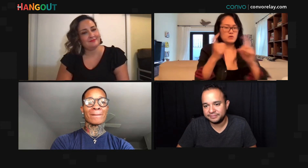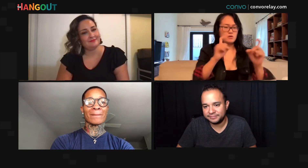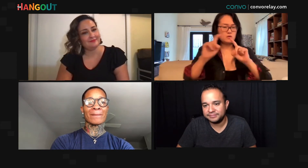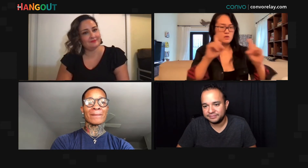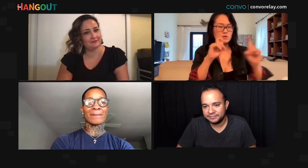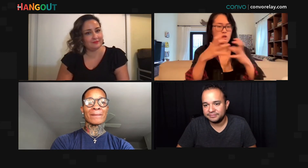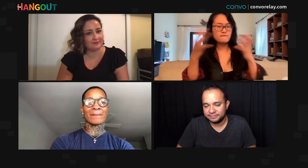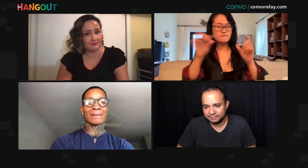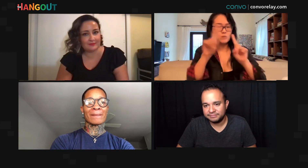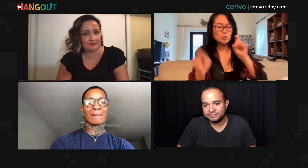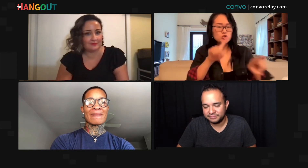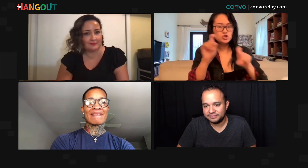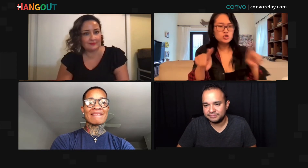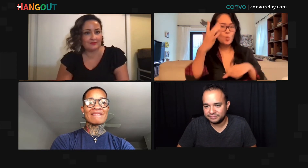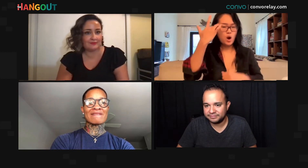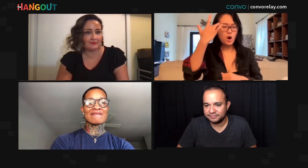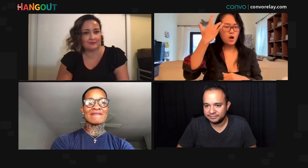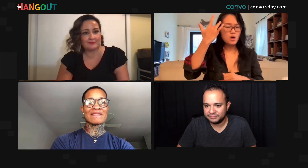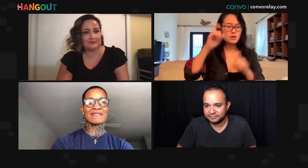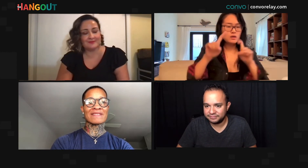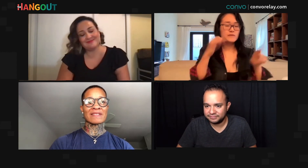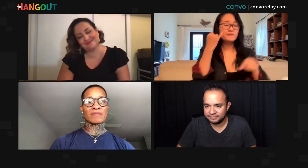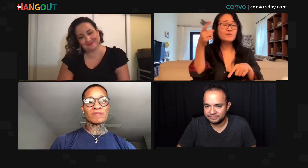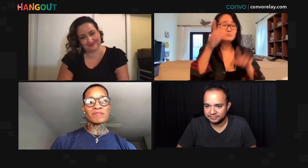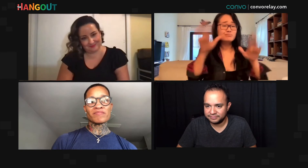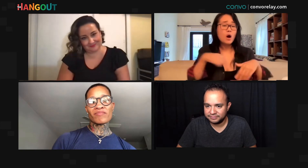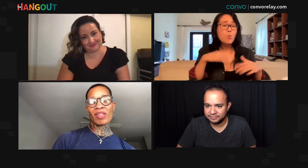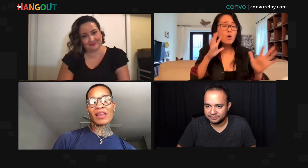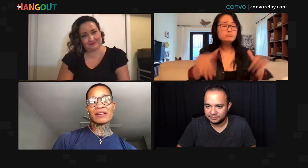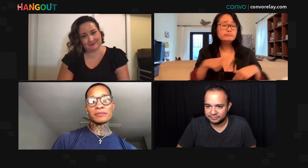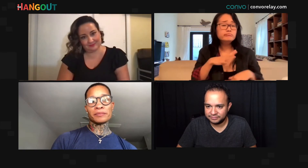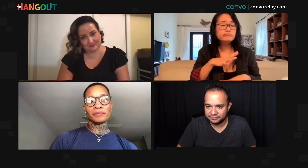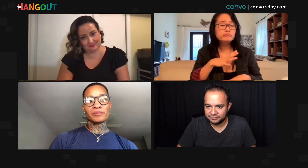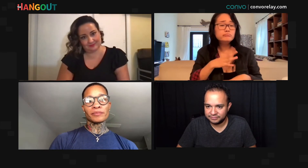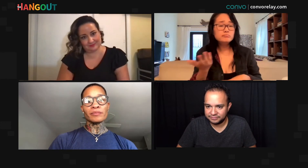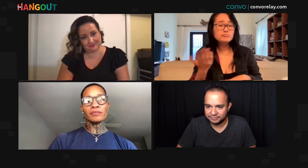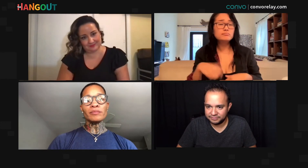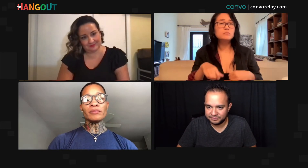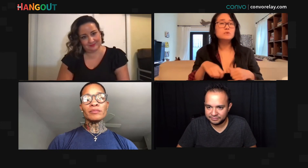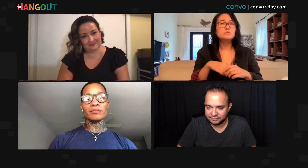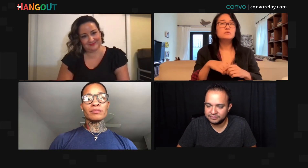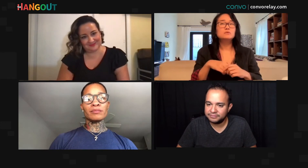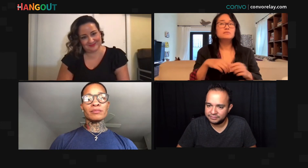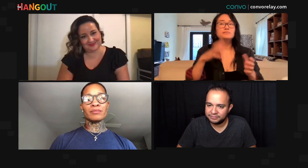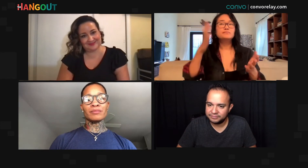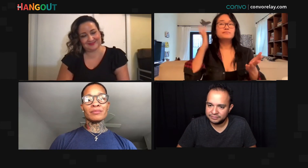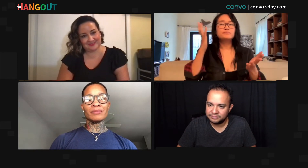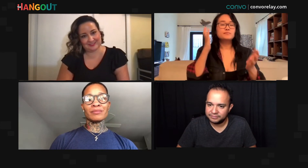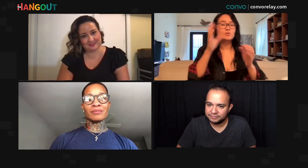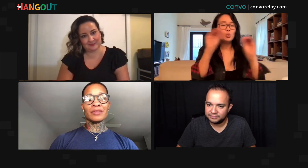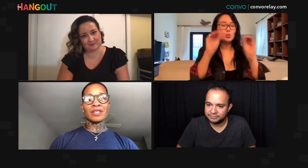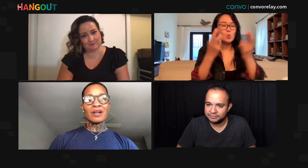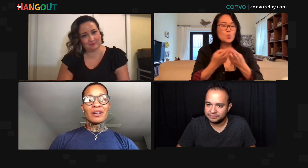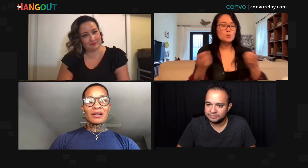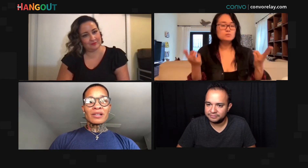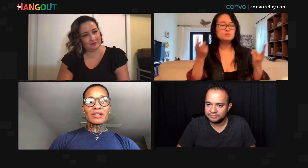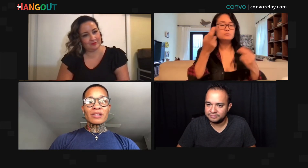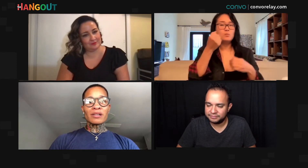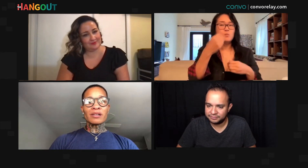wasn't helpful that no one came out. So there's a lot of uncertainty and a lot of people just questioning if things were actually what